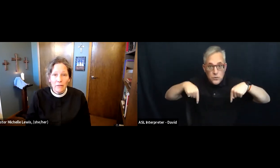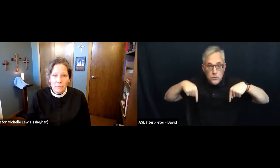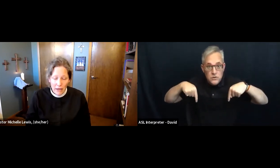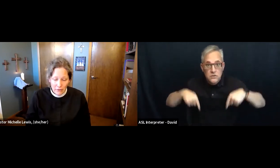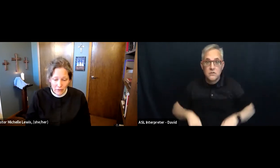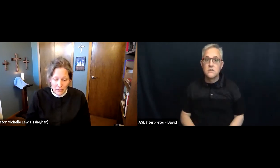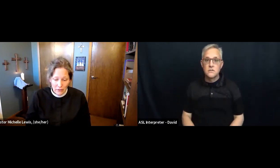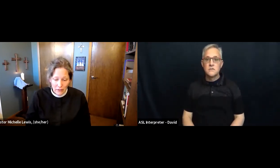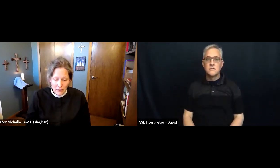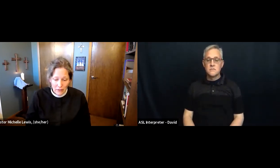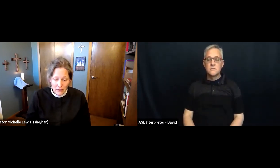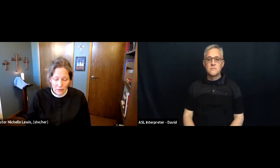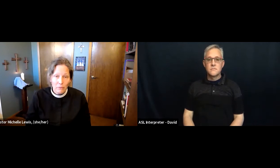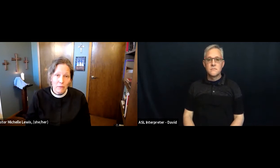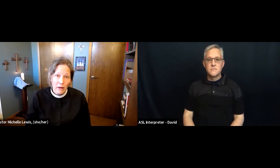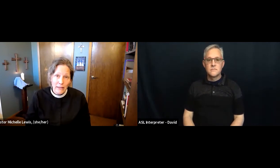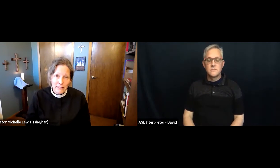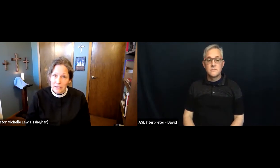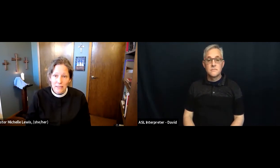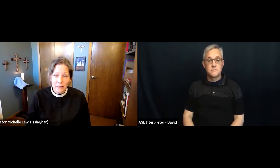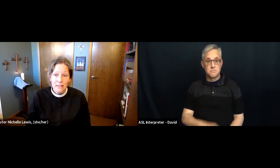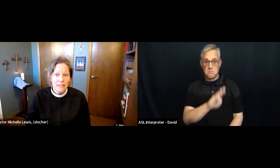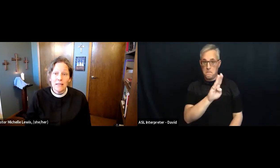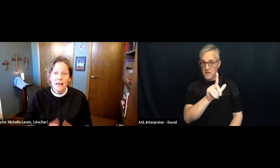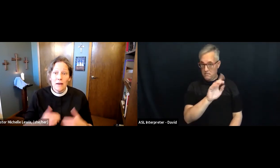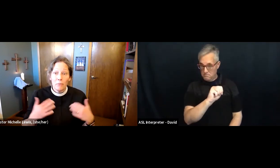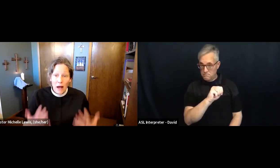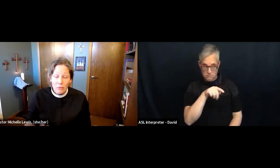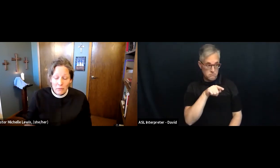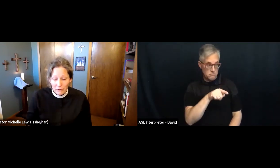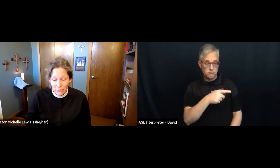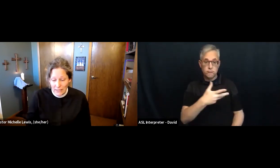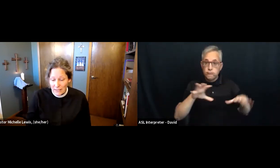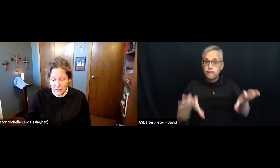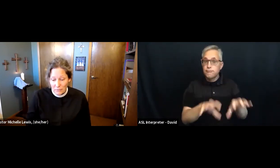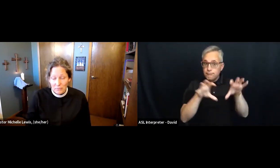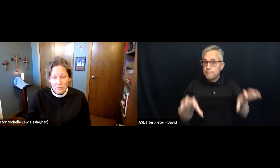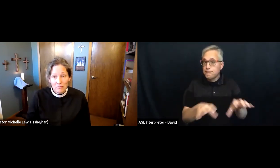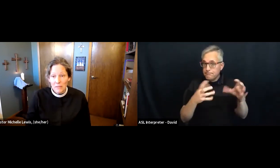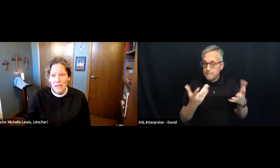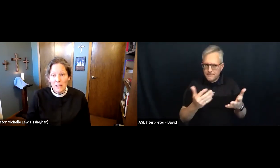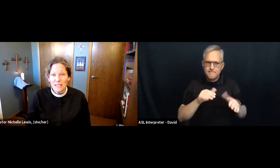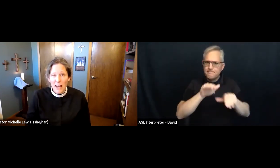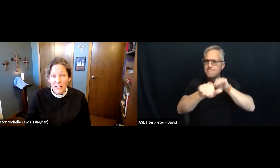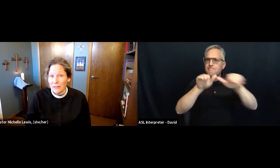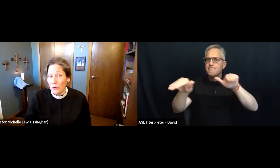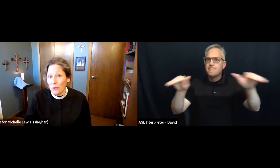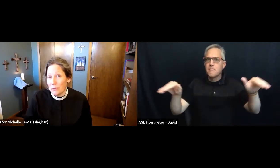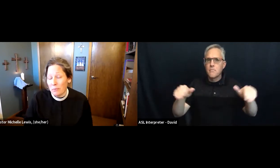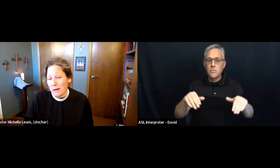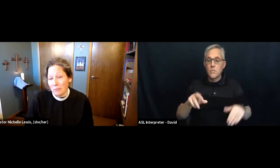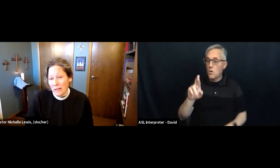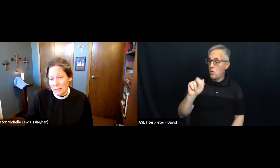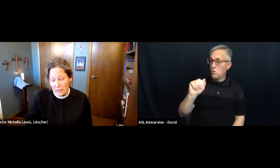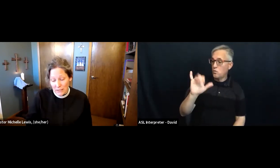Black Lives Matter reminds us that this problem of racism, it's not an